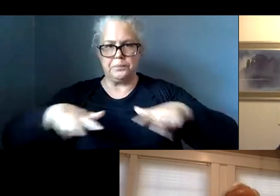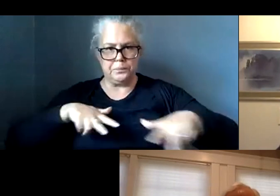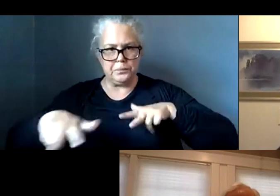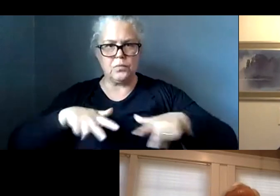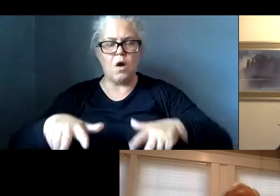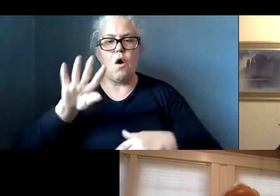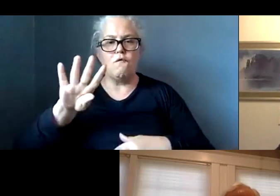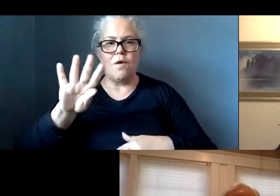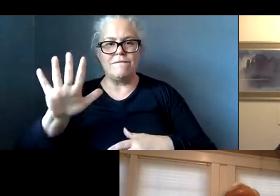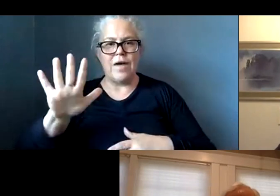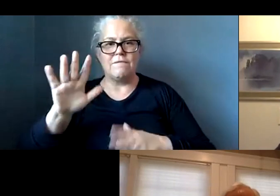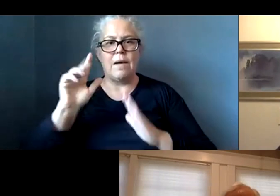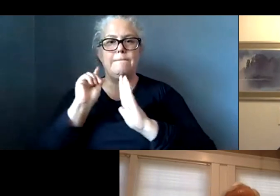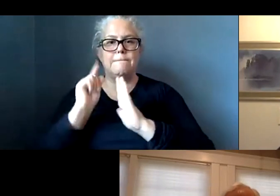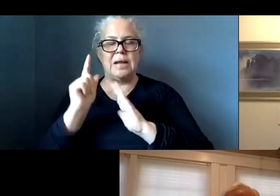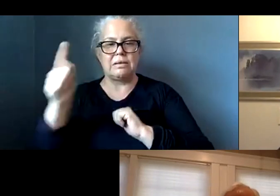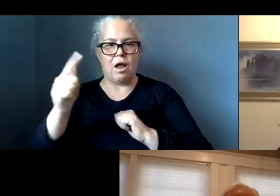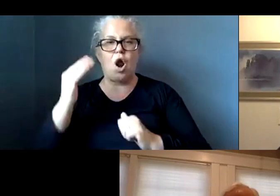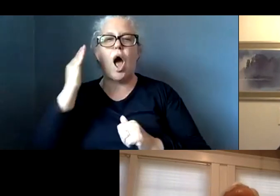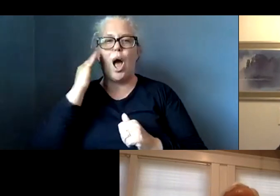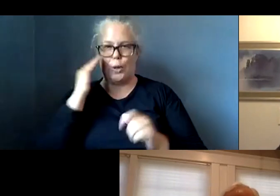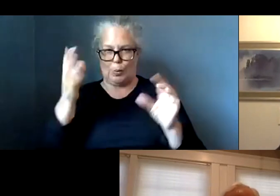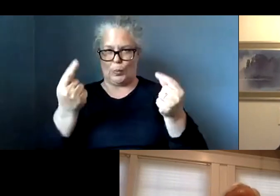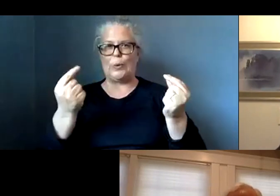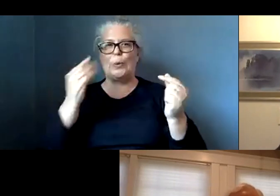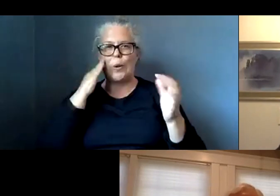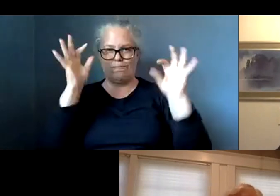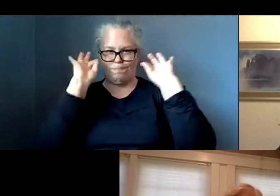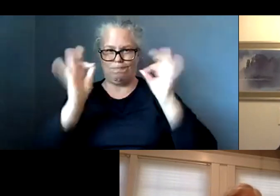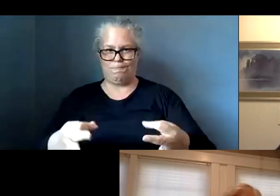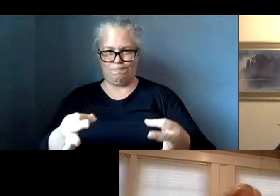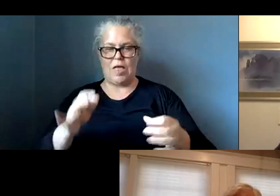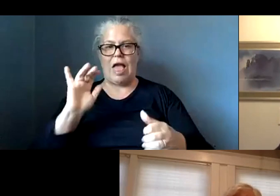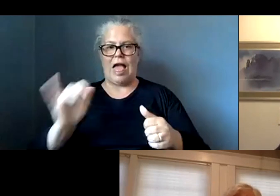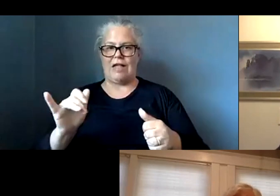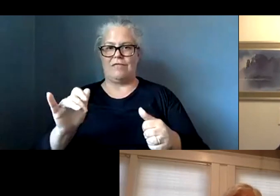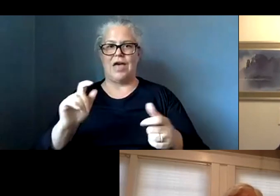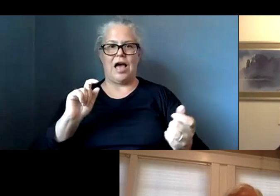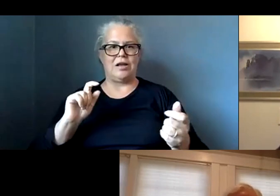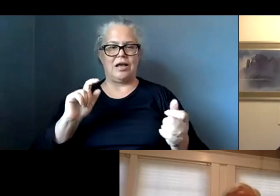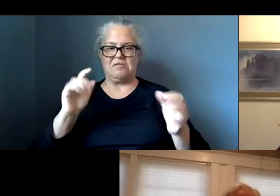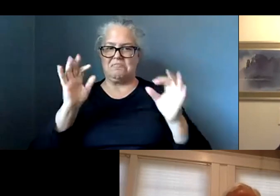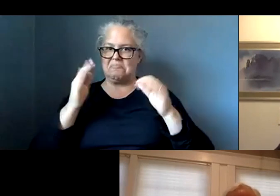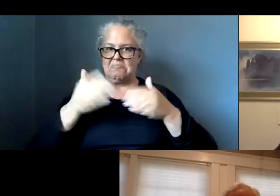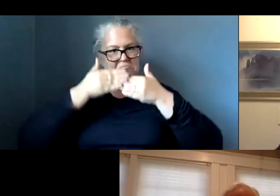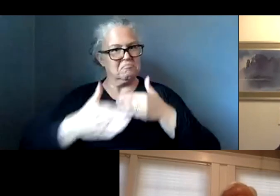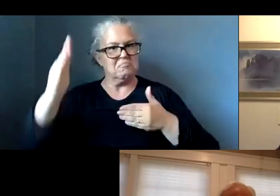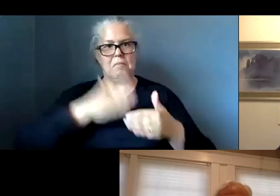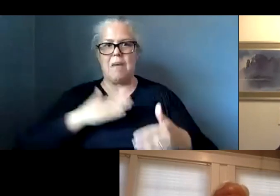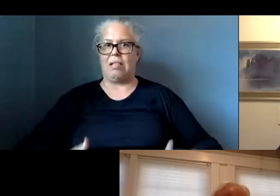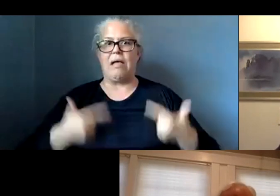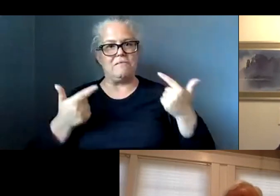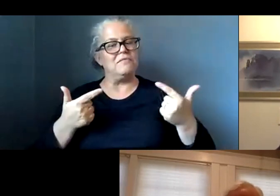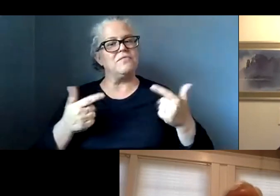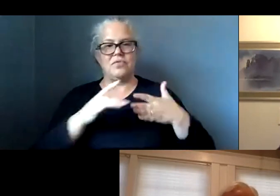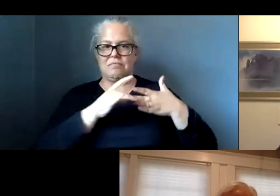knew exactly what to do, and that decision has shaped my whole wondrous life. Walking without